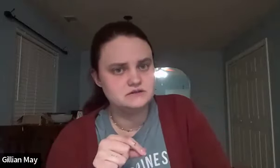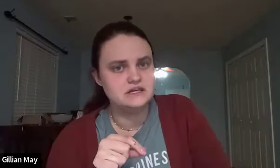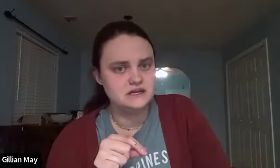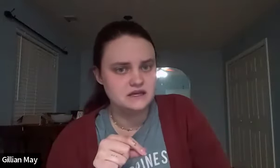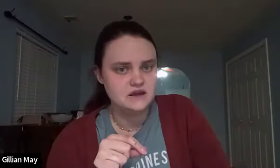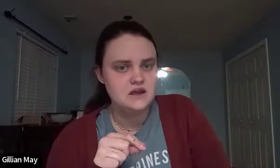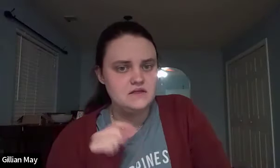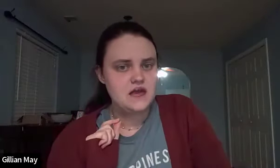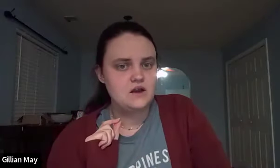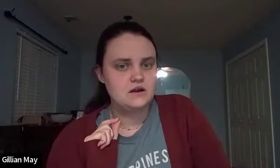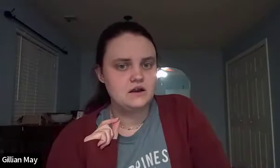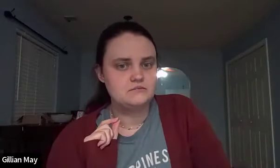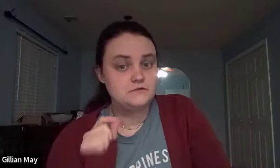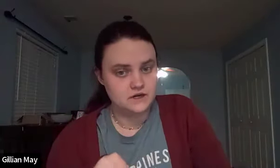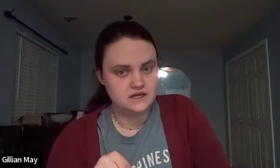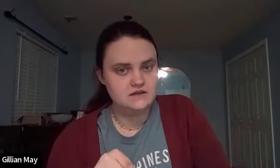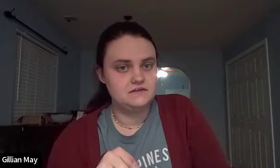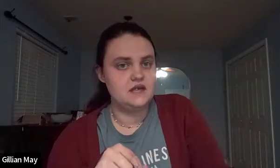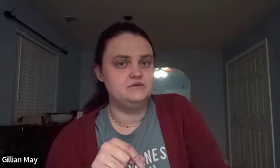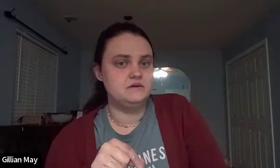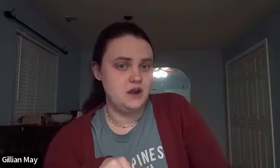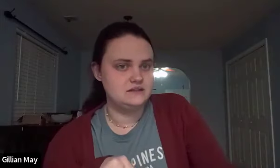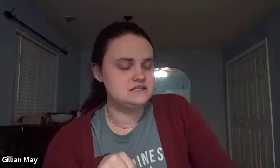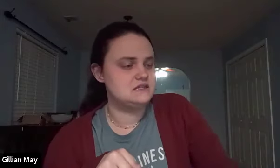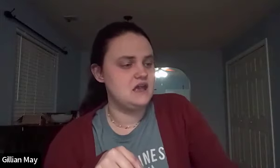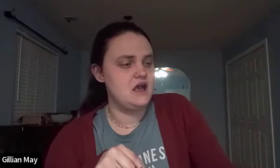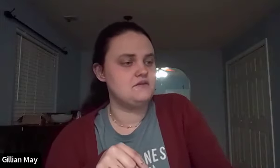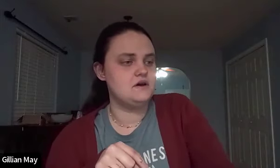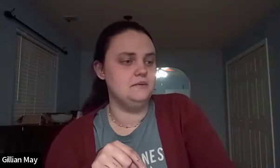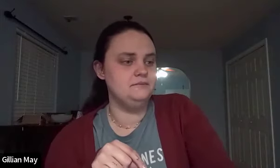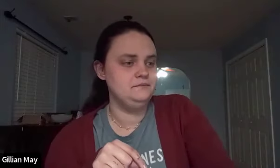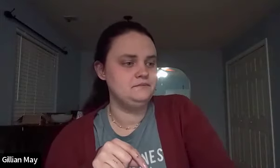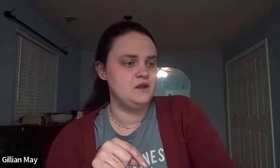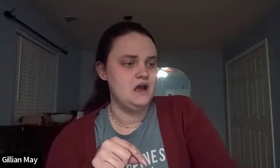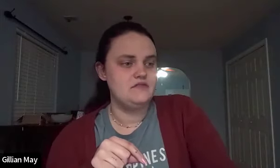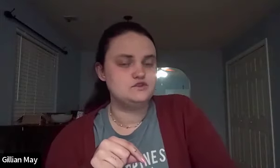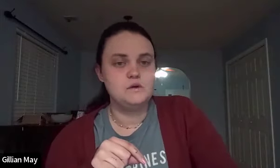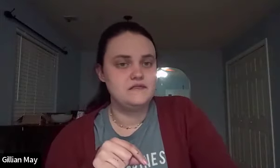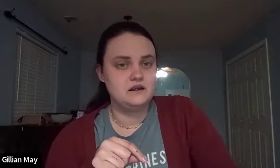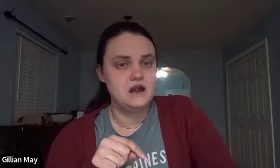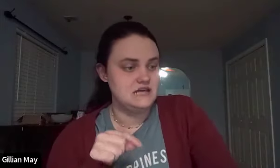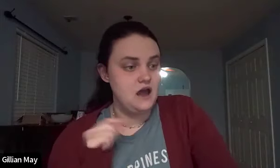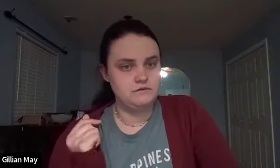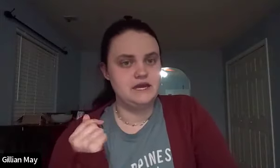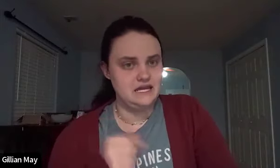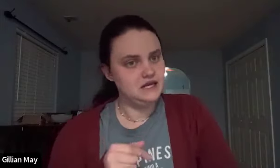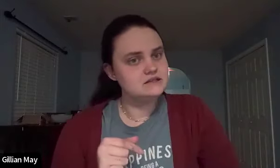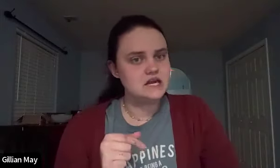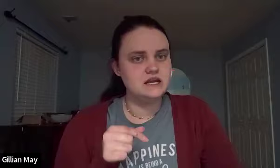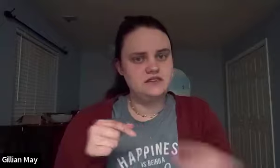also can get that are free that you can practice. They have there's one that has the alphabet in it, and I think